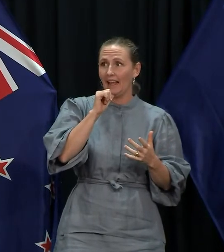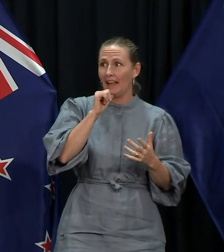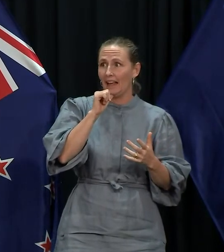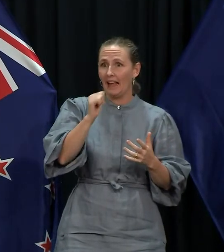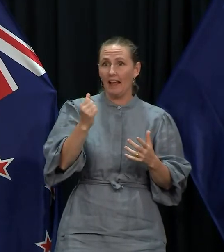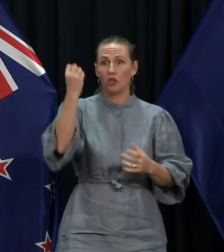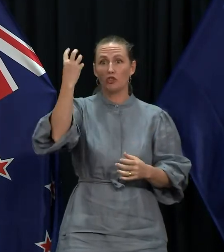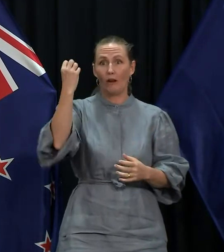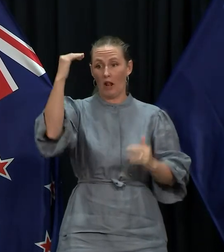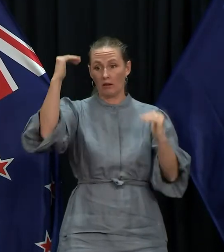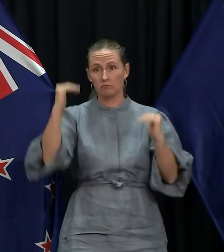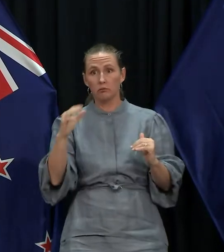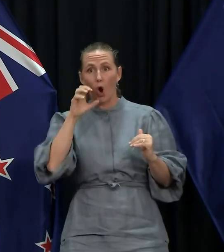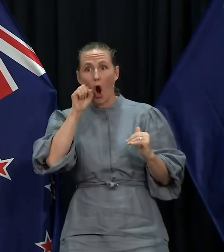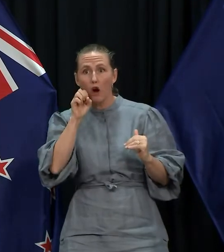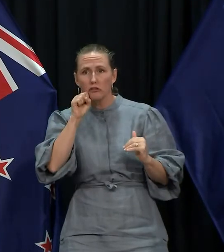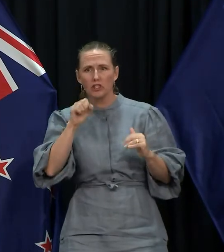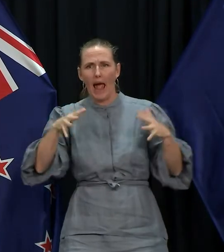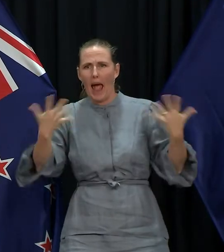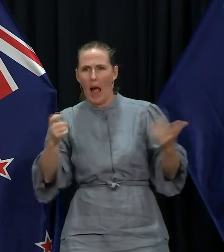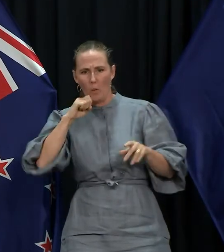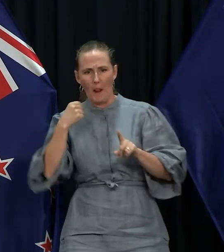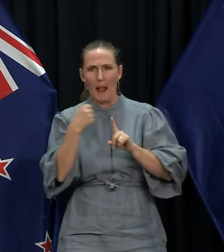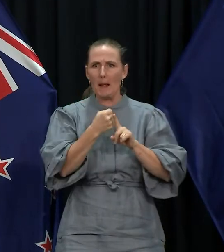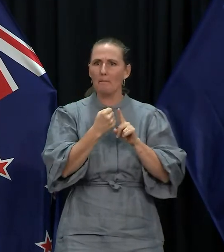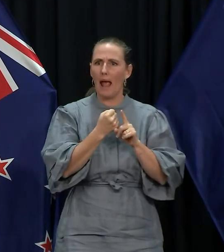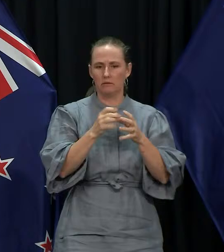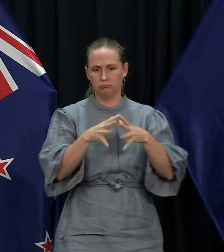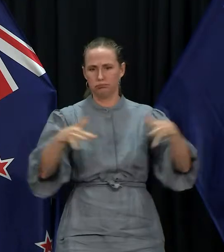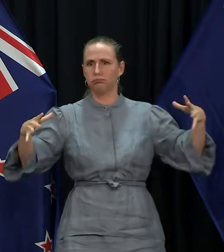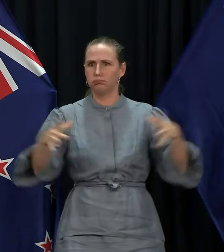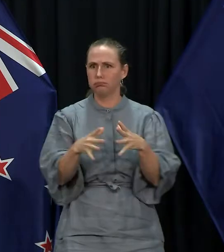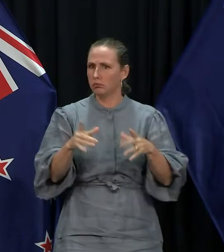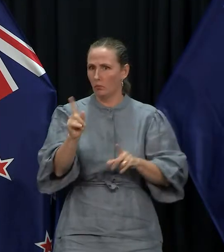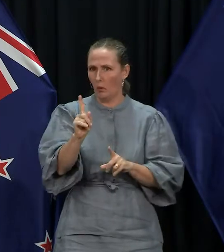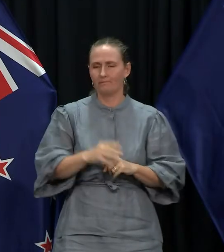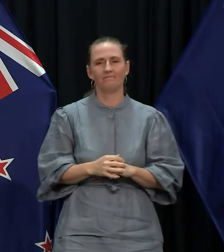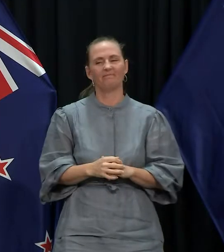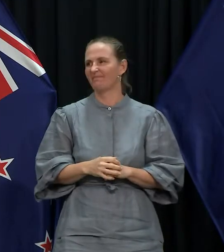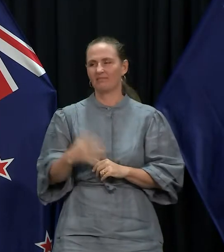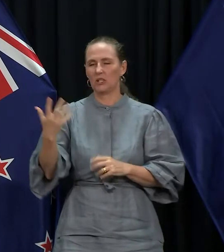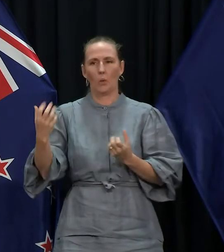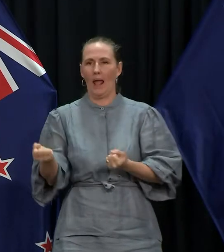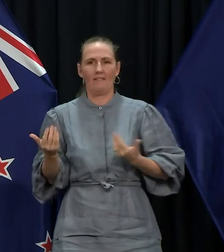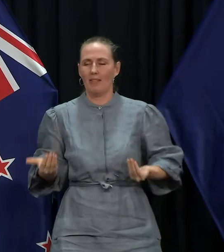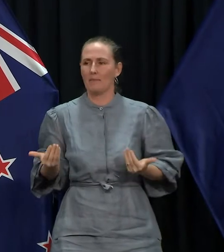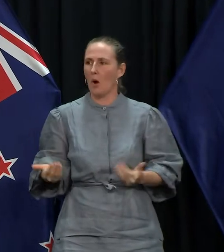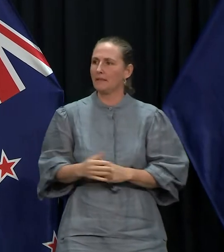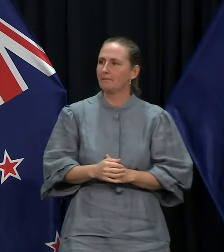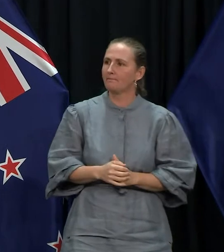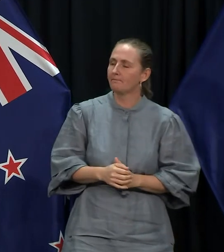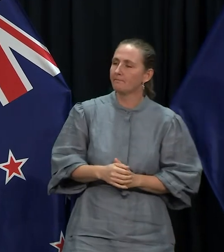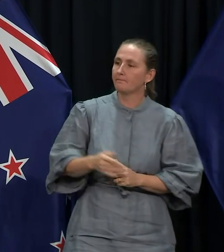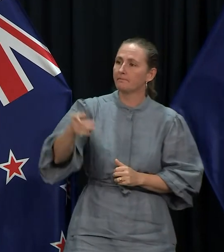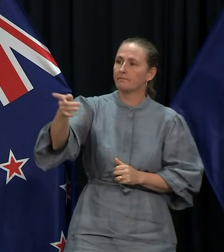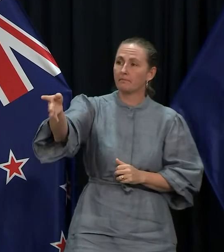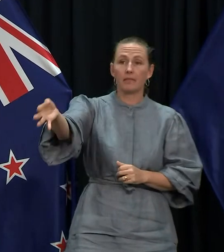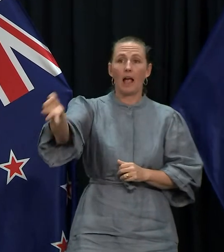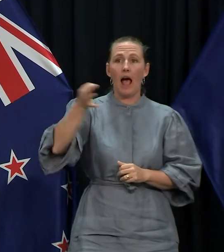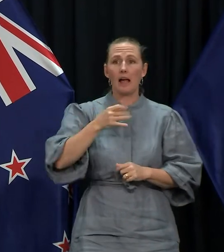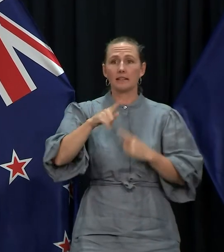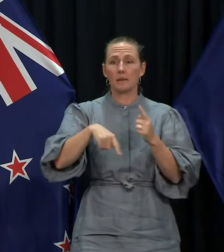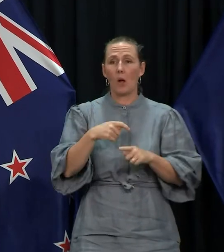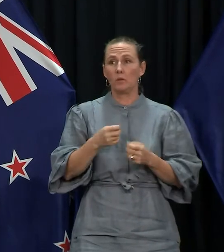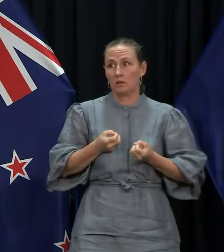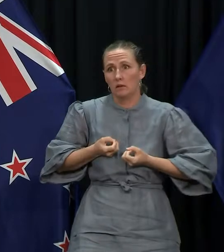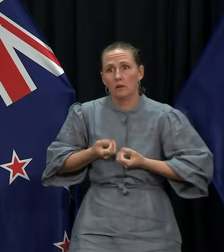about the impact on the health system. You mentioned, Prime Minister, about sending supplies and support for Ukraine, some of the difficulties around